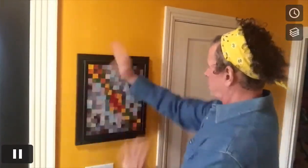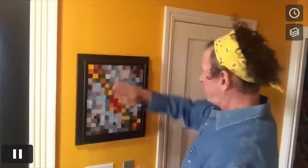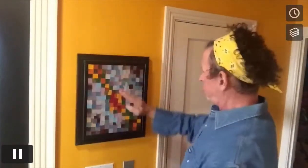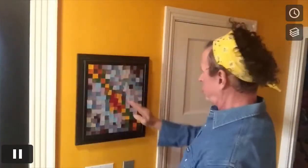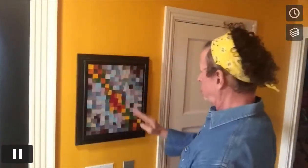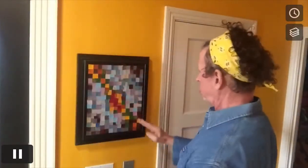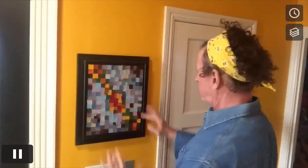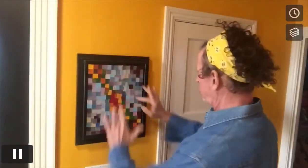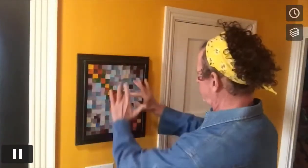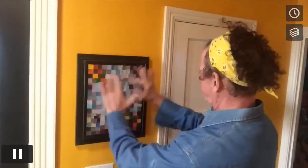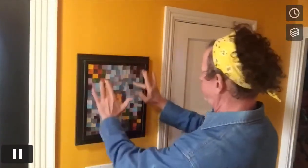Ooh.